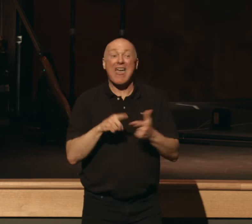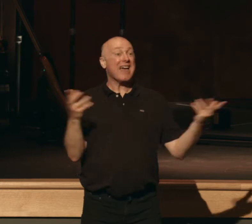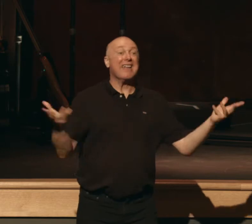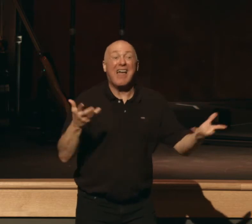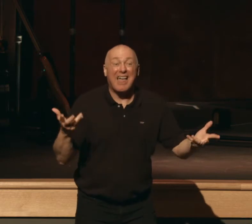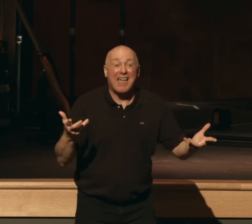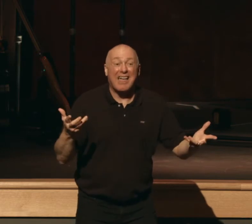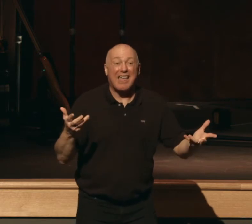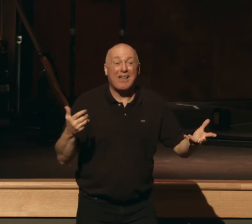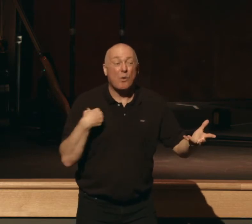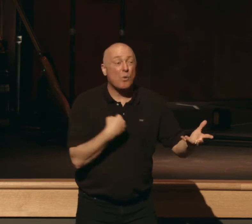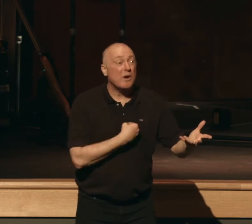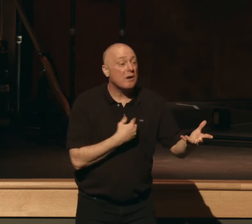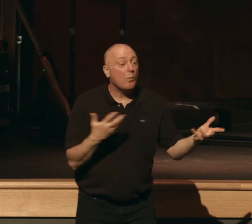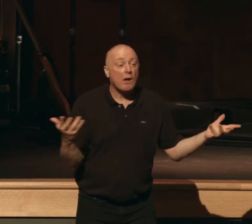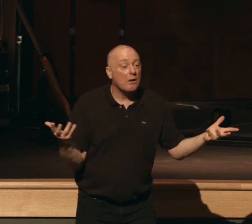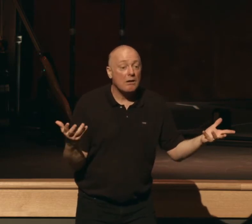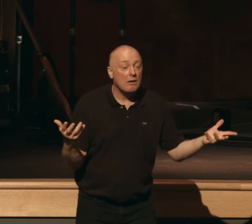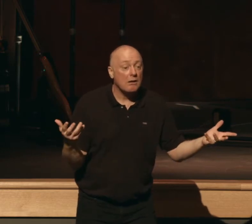and we